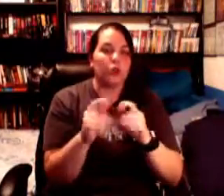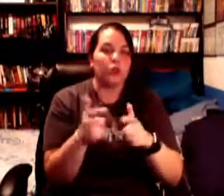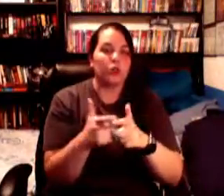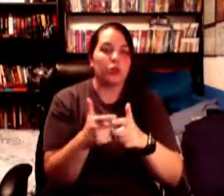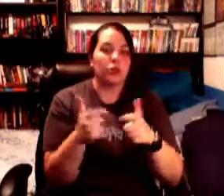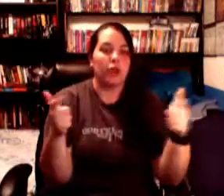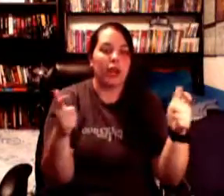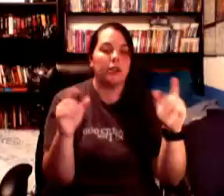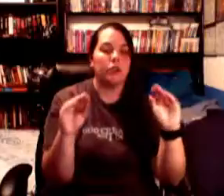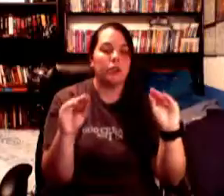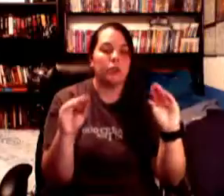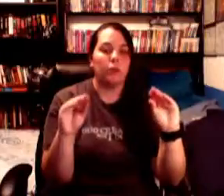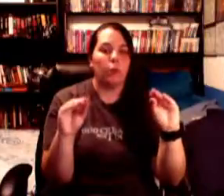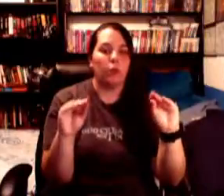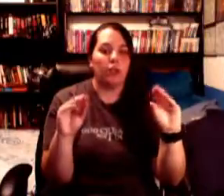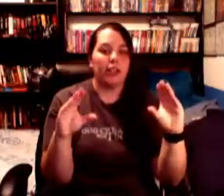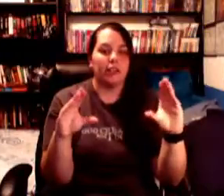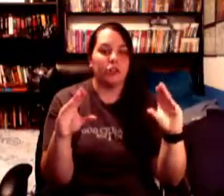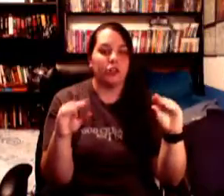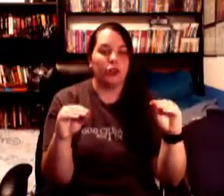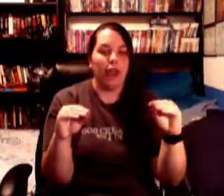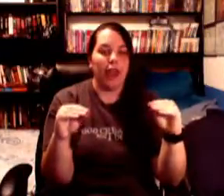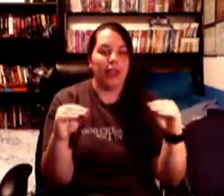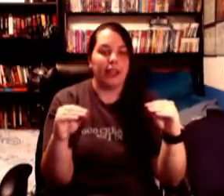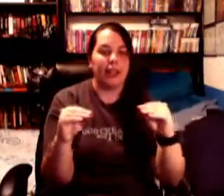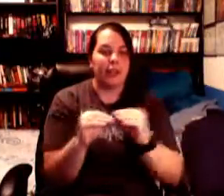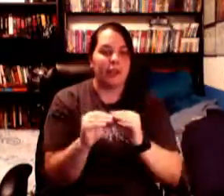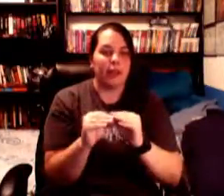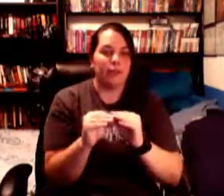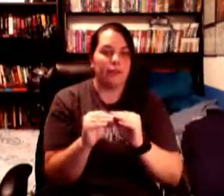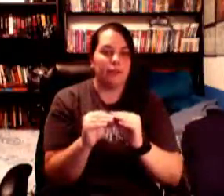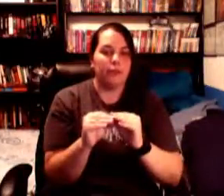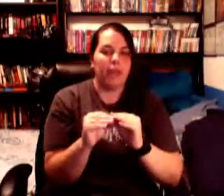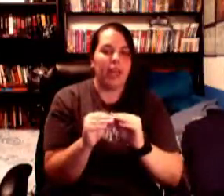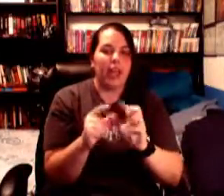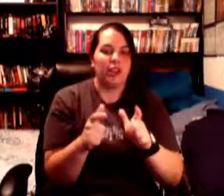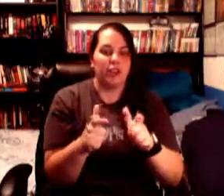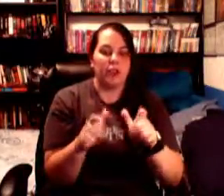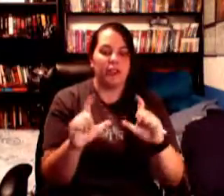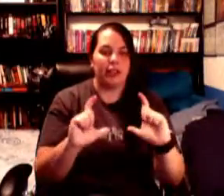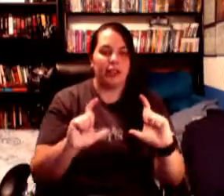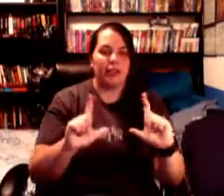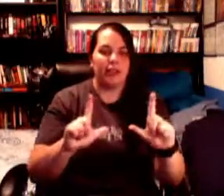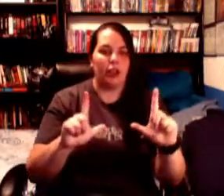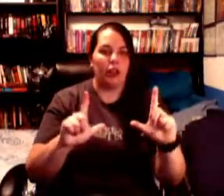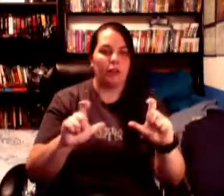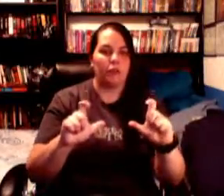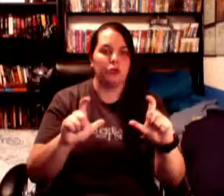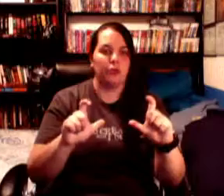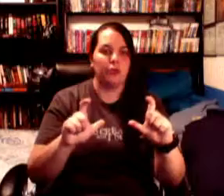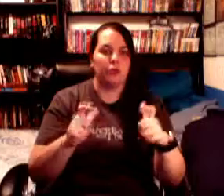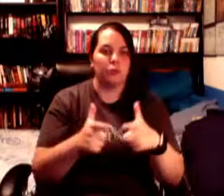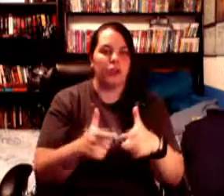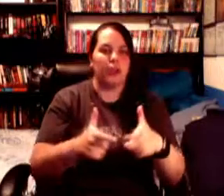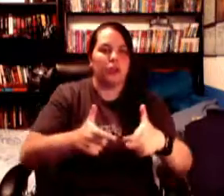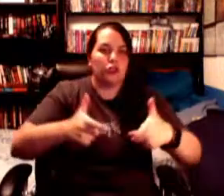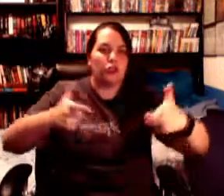more great. So more is your and hands come together, and great is L hands with your fingers bent because you're going to show